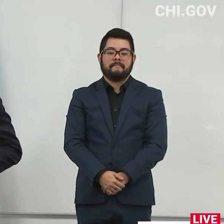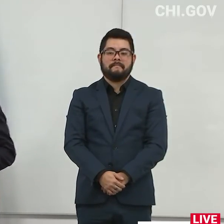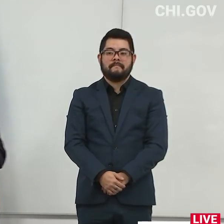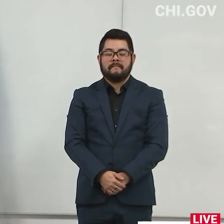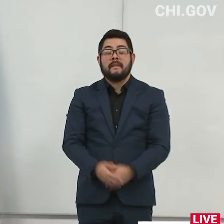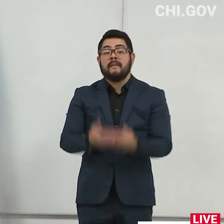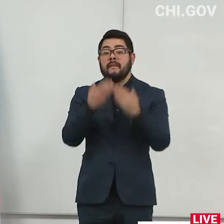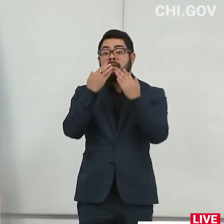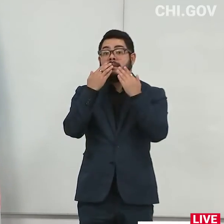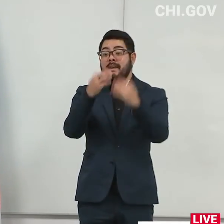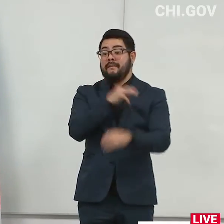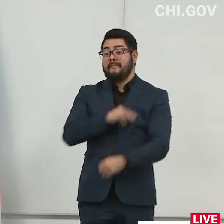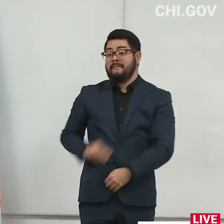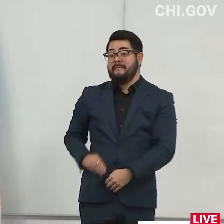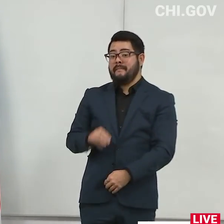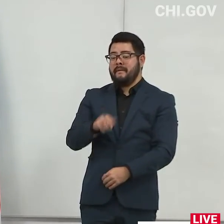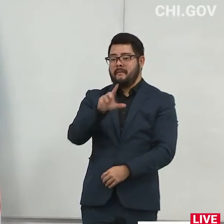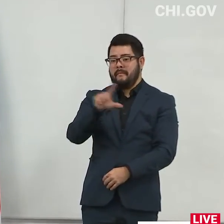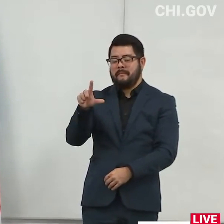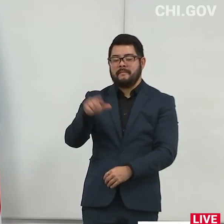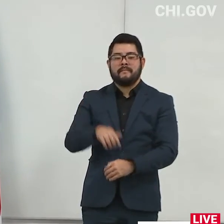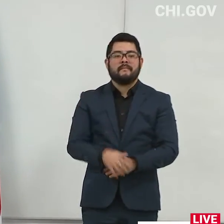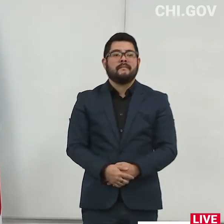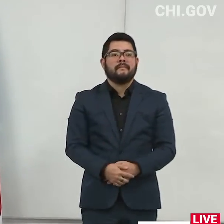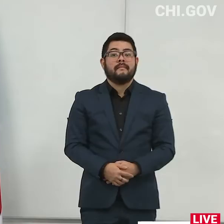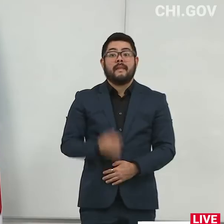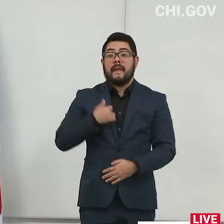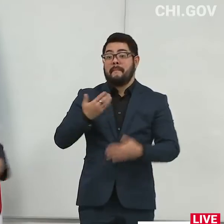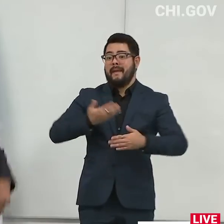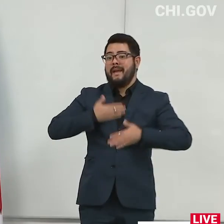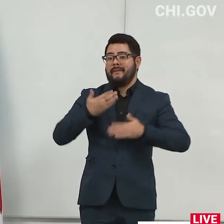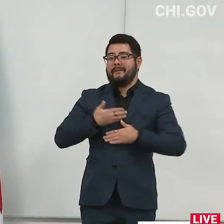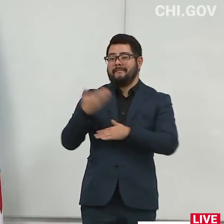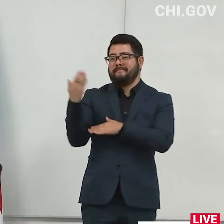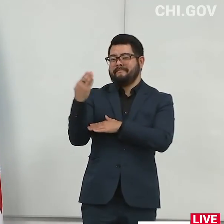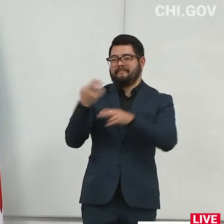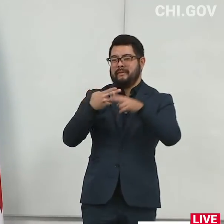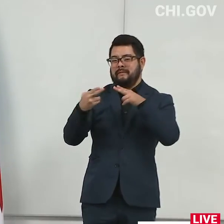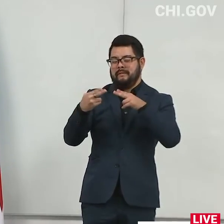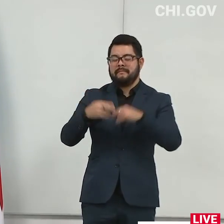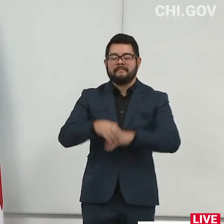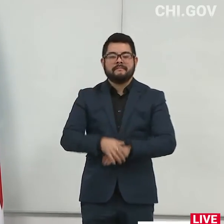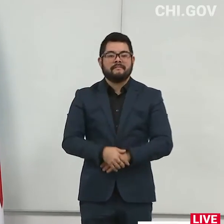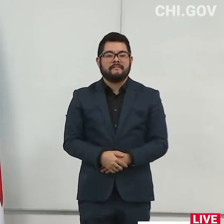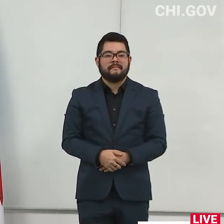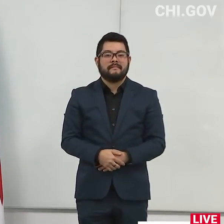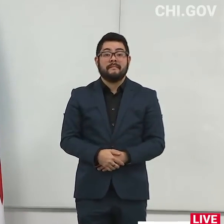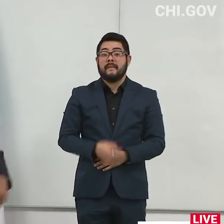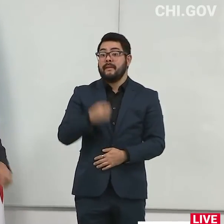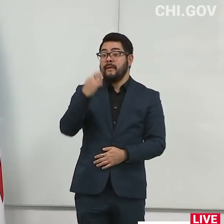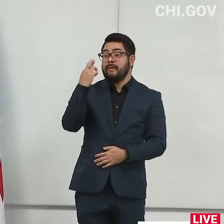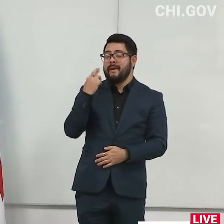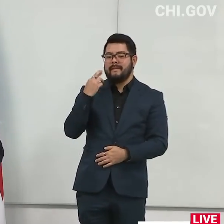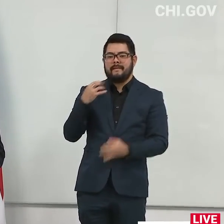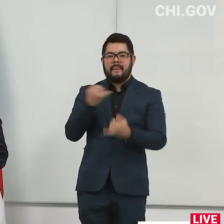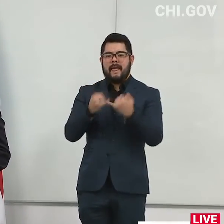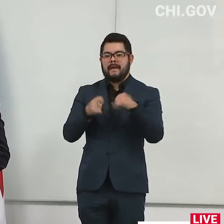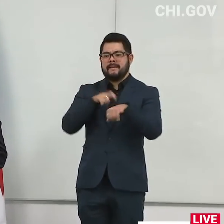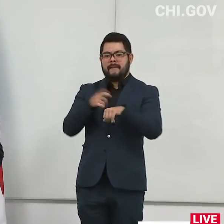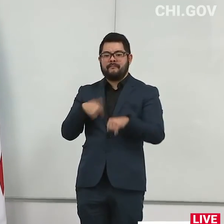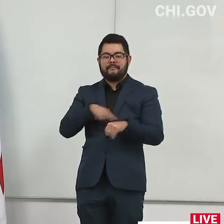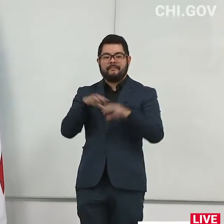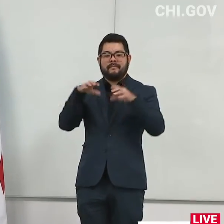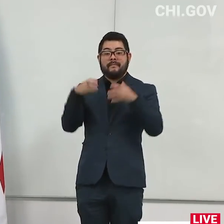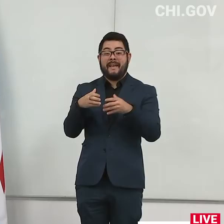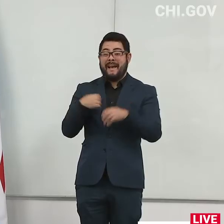Thank you, Madam Mayor. I am happy to be here. I'm really happy because the last time we were together, I didn't think I was going to be invited